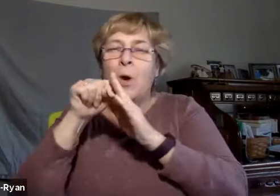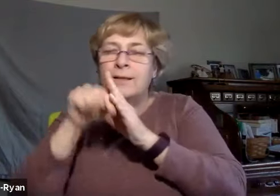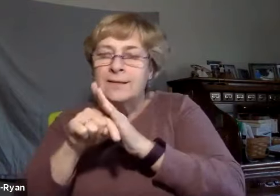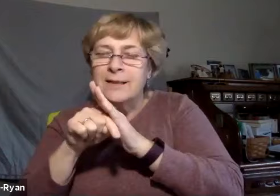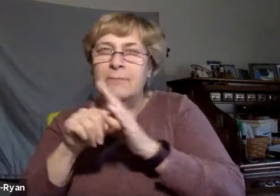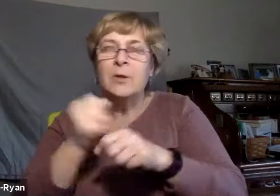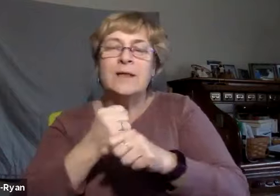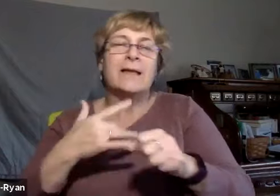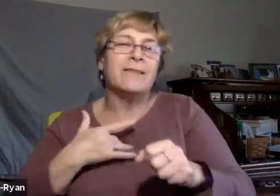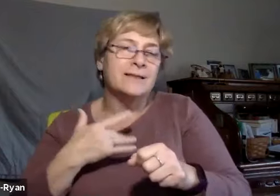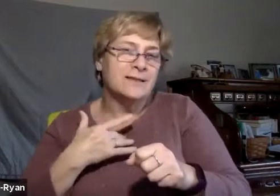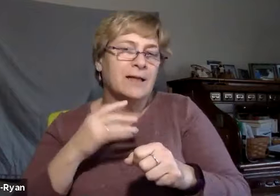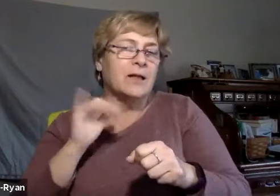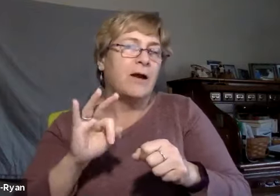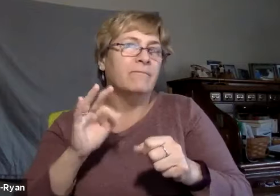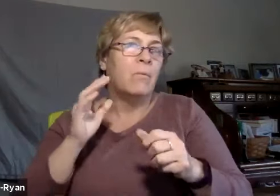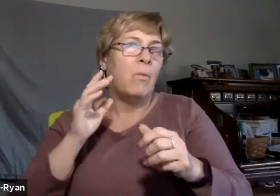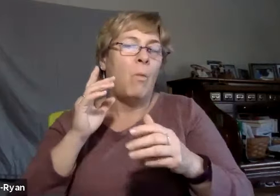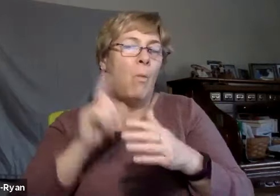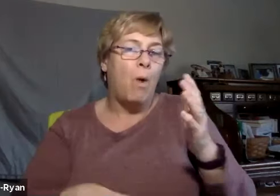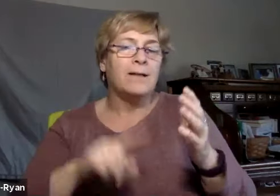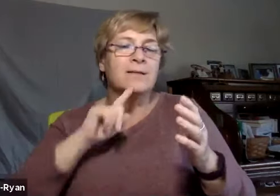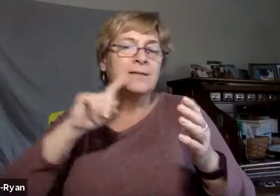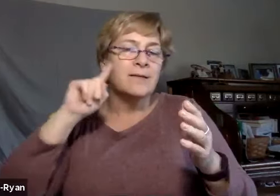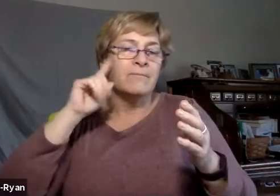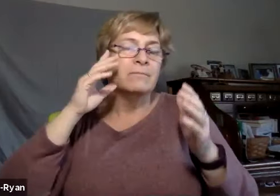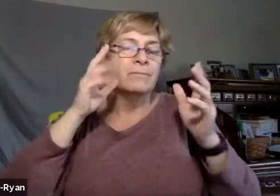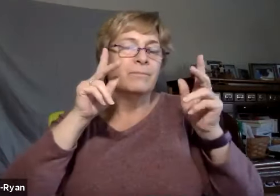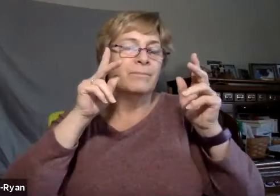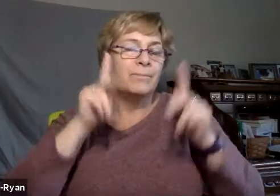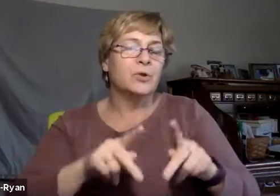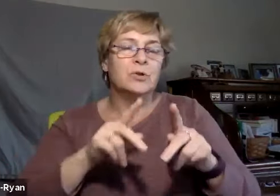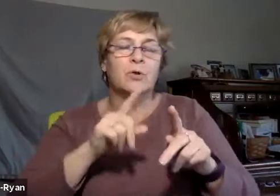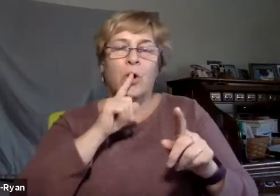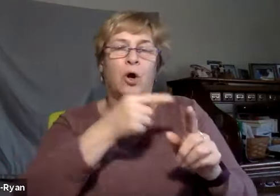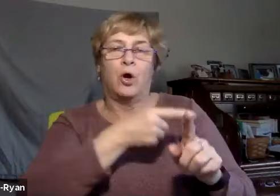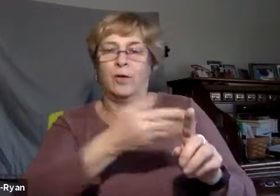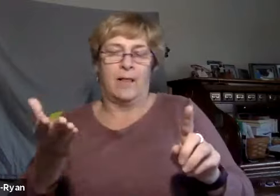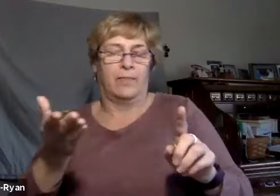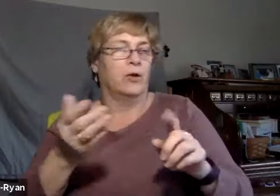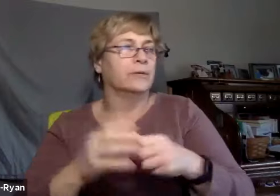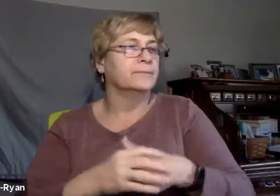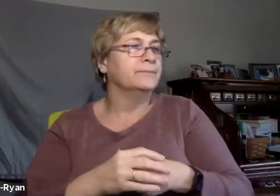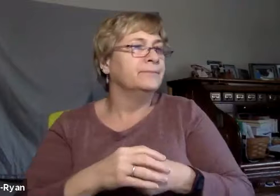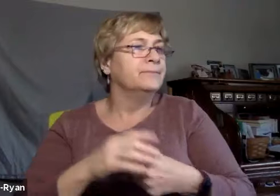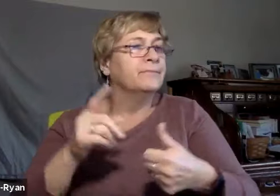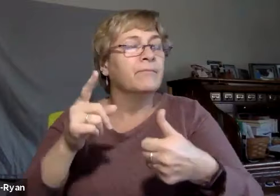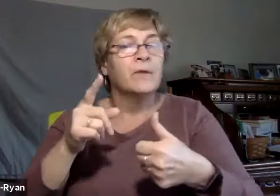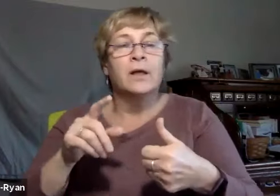few points that I'd like to make, and then we can go into a little bit deeper about what a deaf